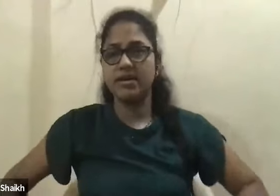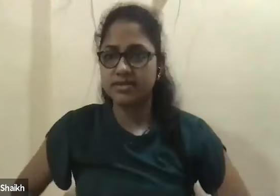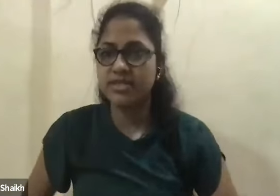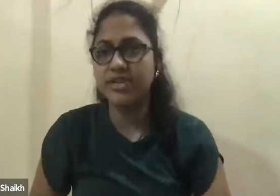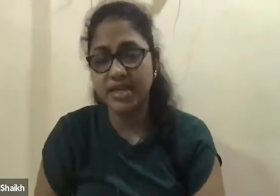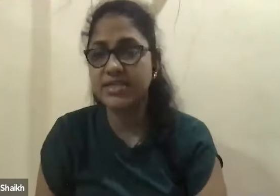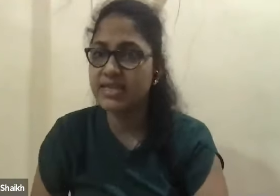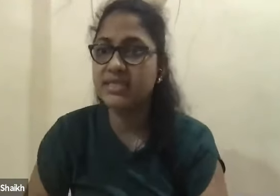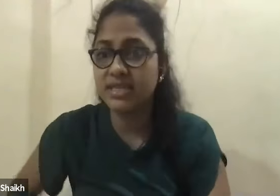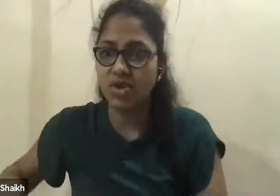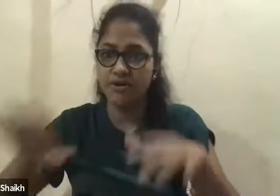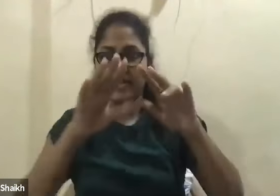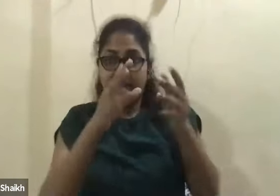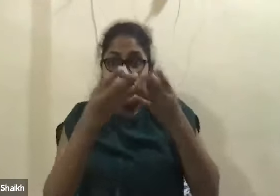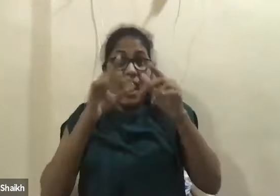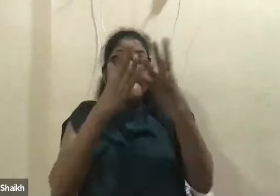the trust is dissolved?